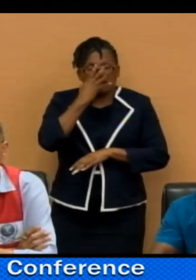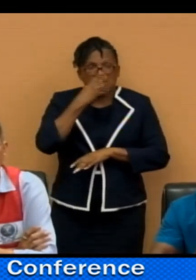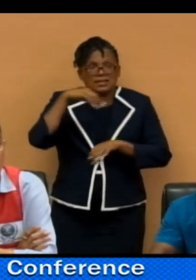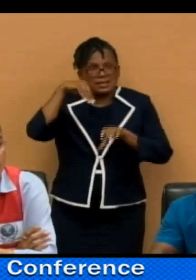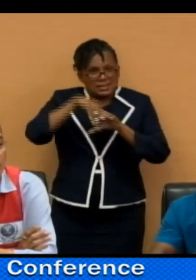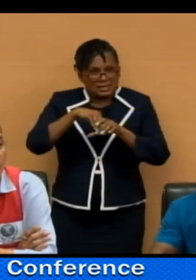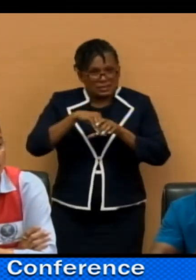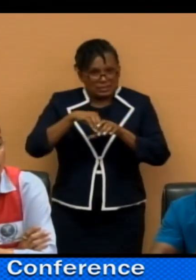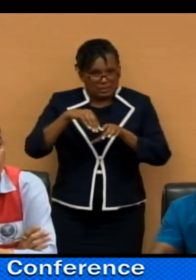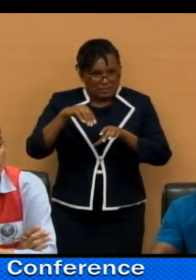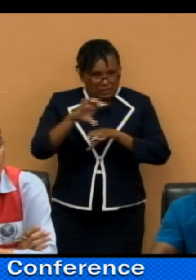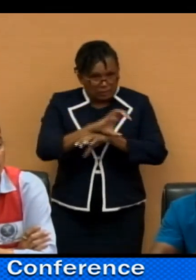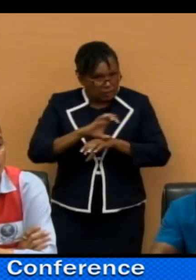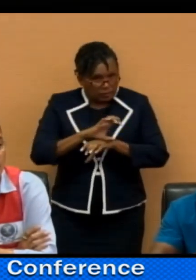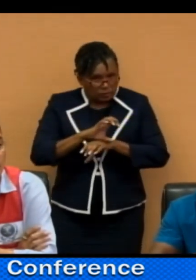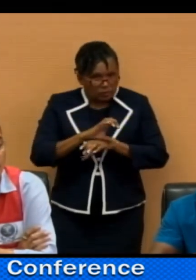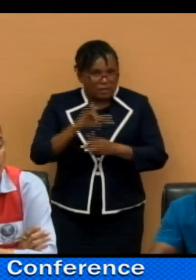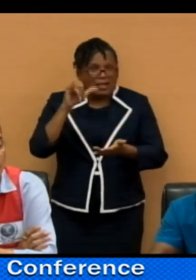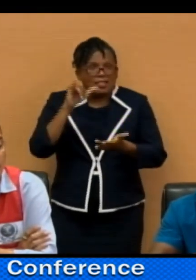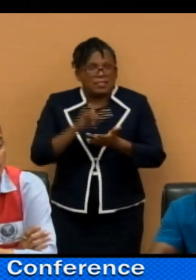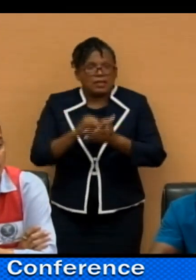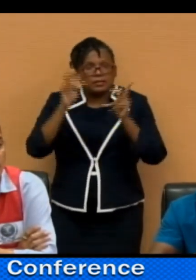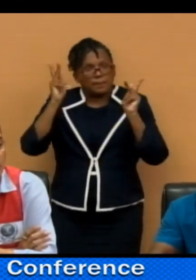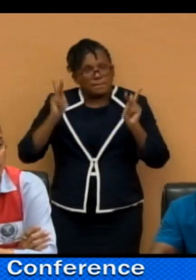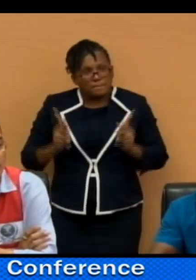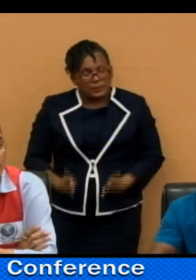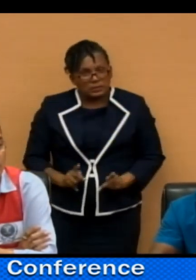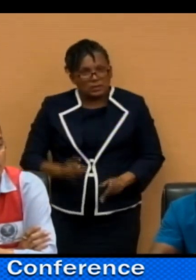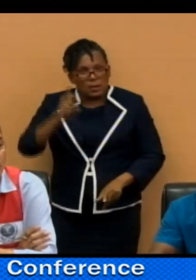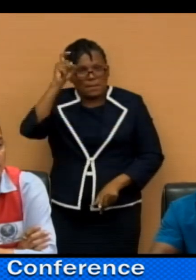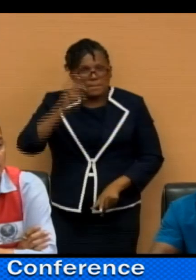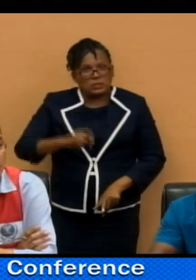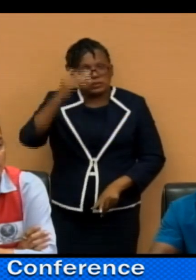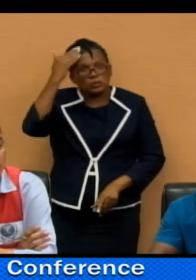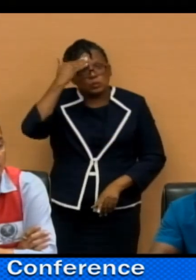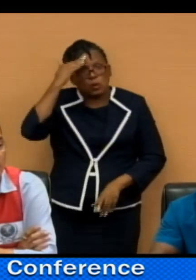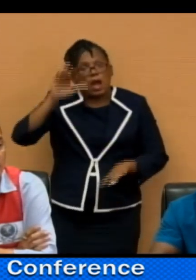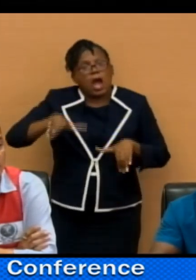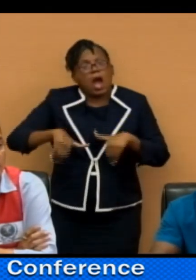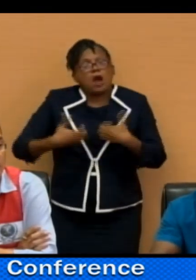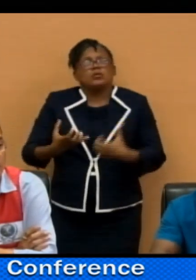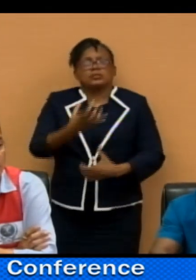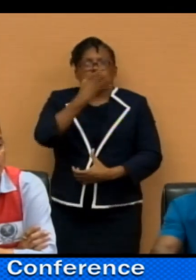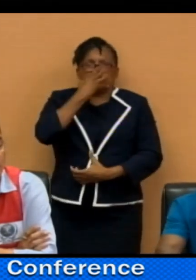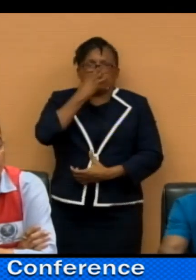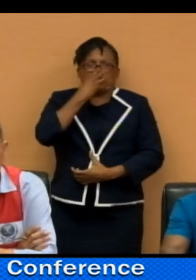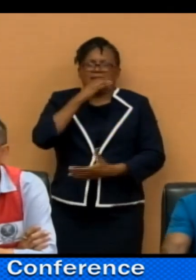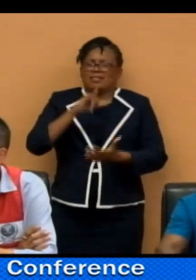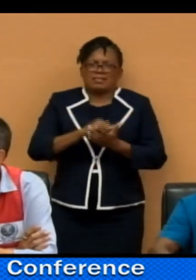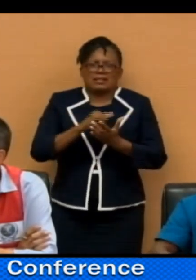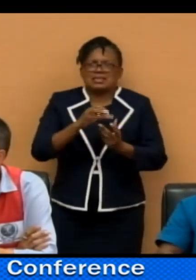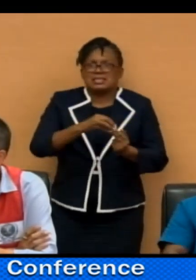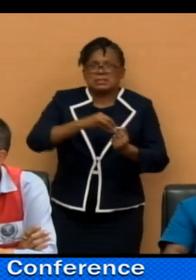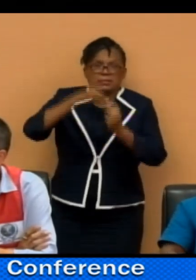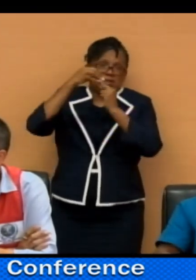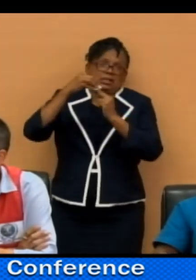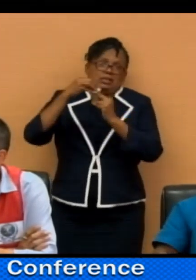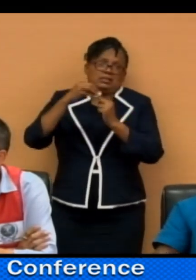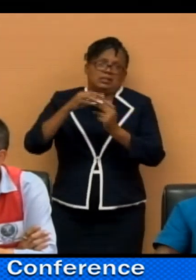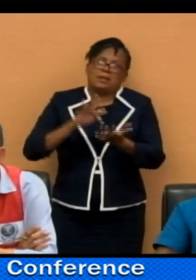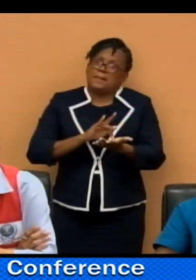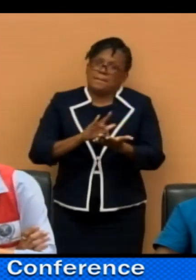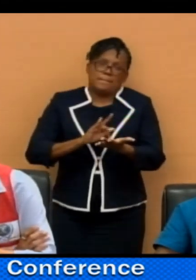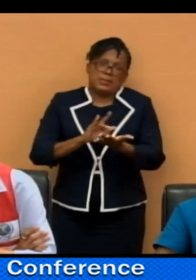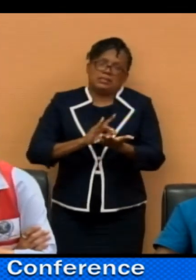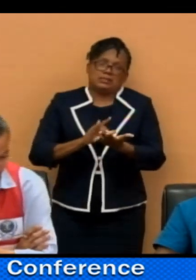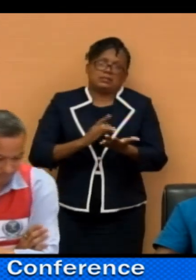on mechanical ventilation. It's a very highly specialized area of medicine. Thank you very much. I know you gentlemen